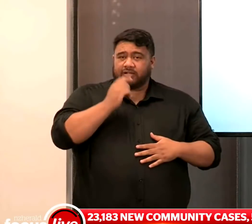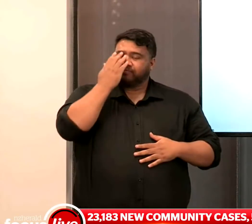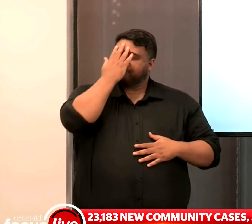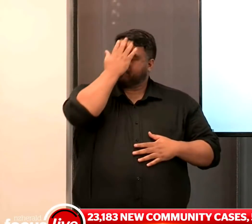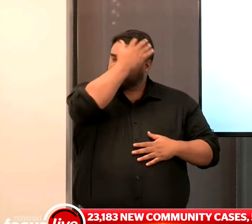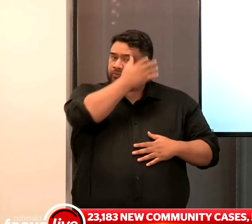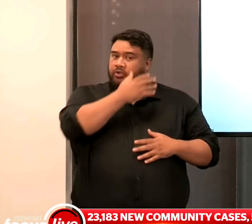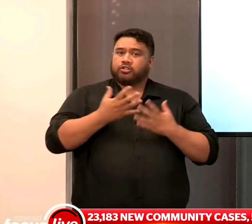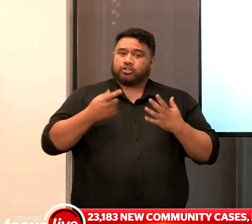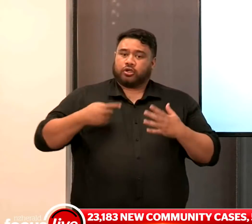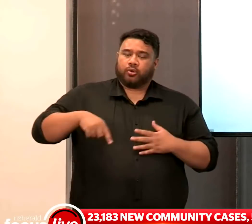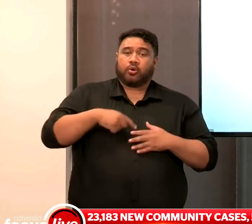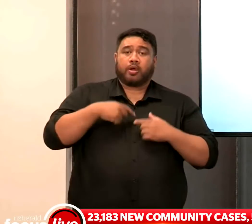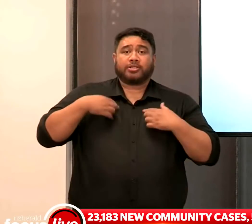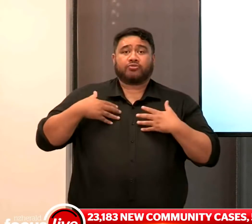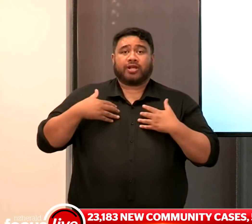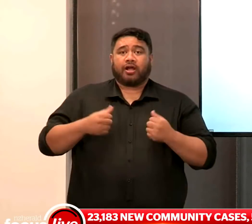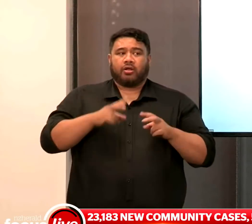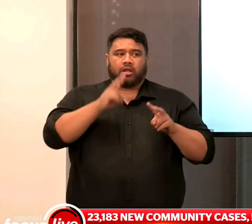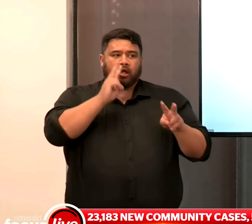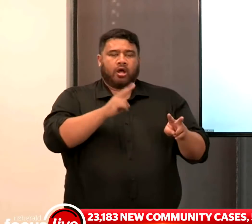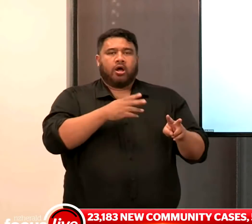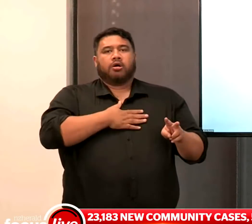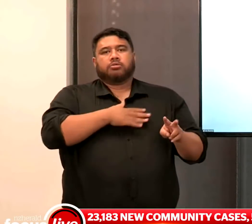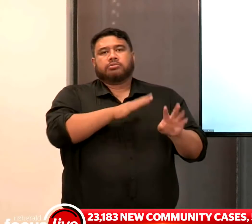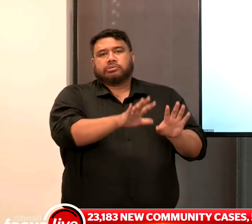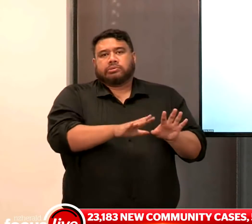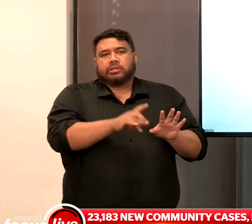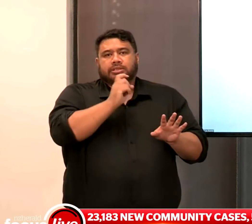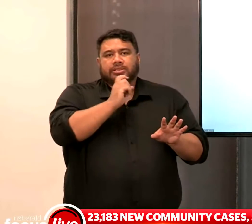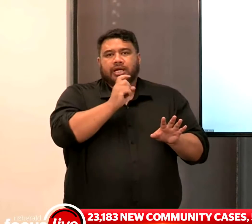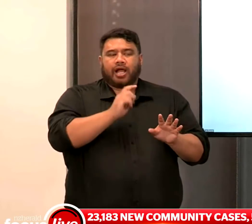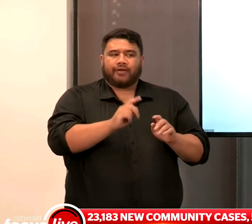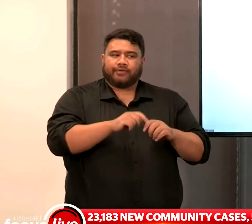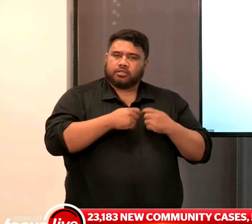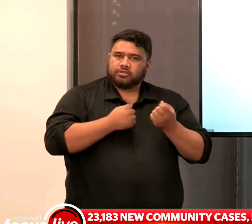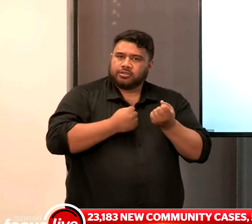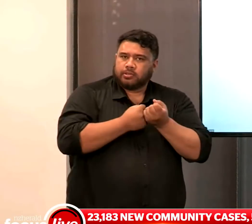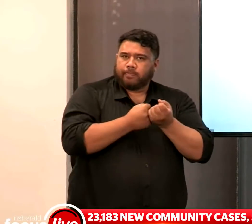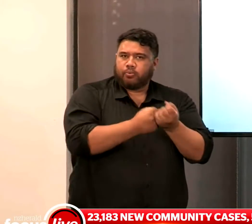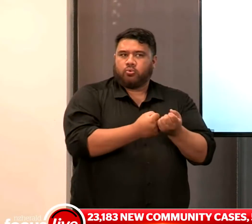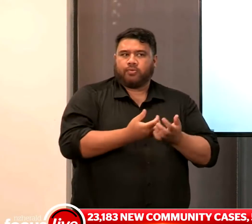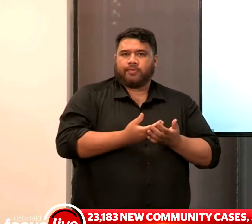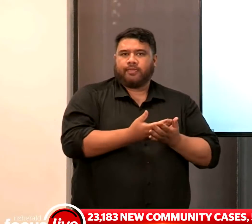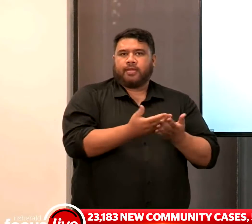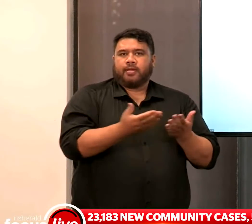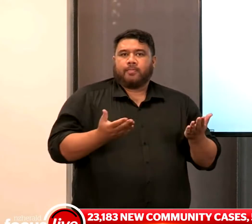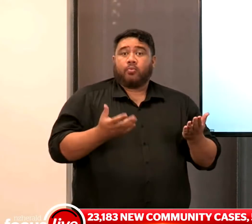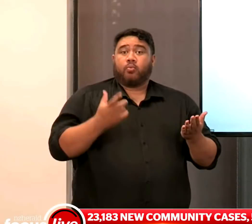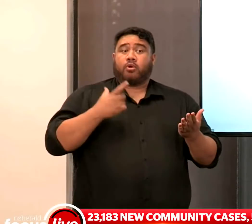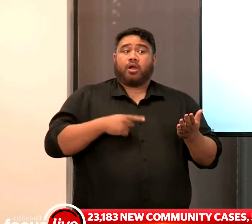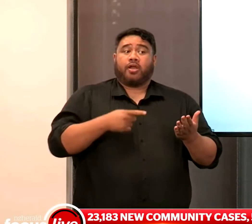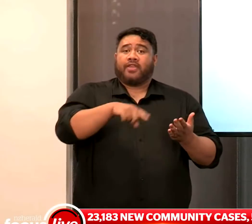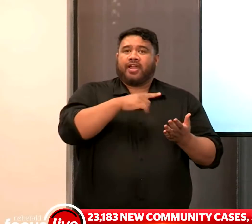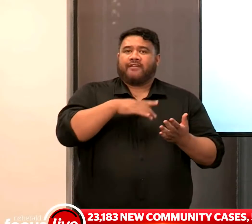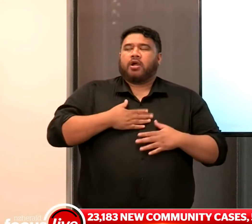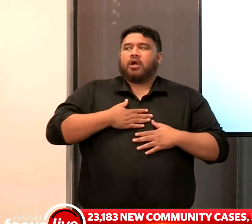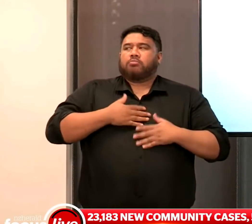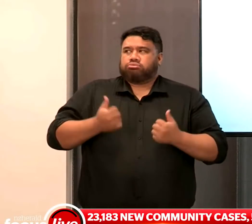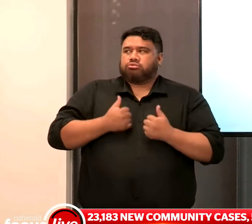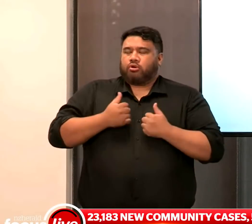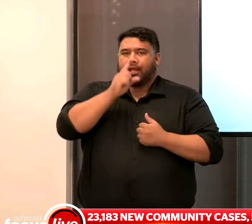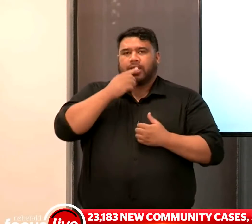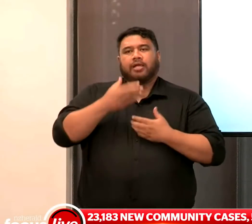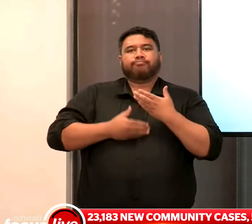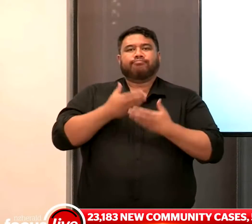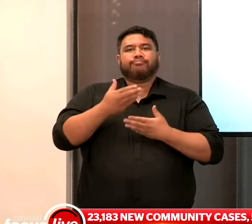we're doing through the Ministry of Health and through our district health boards is providing as much support as we can to enable them to continue to work and